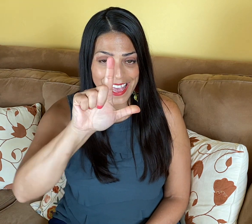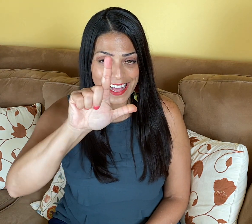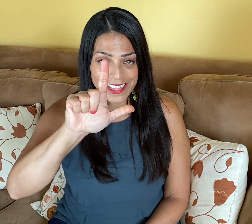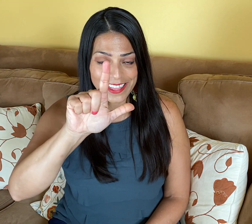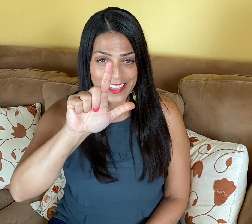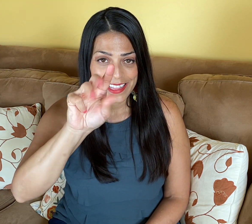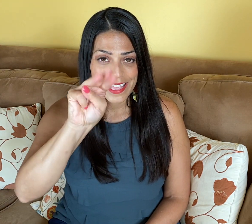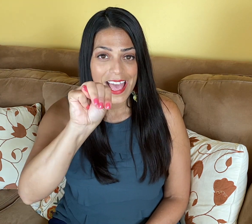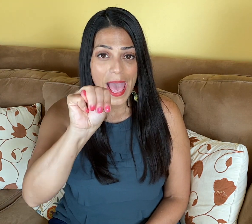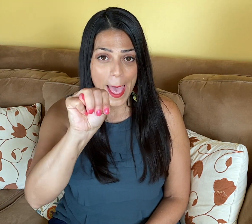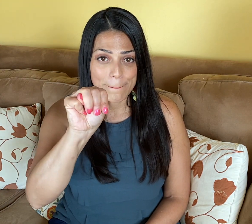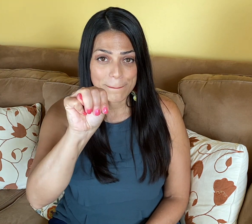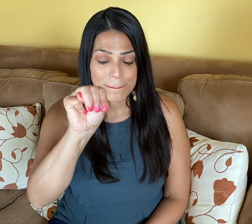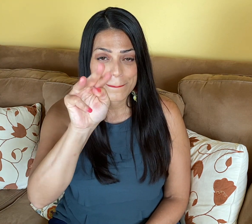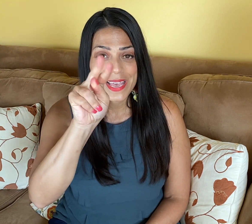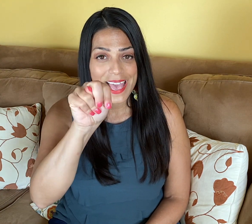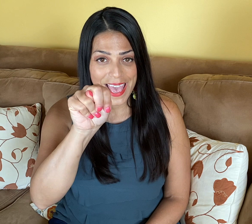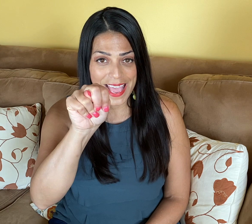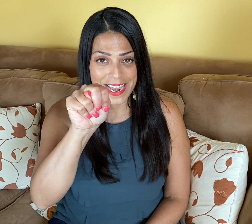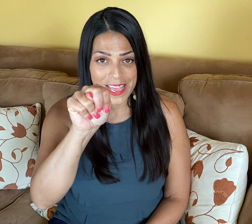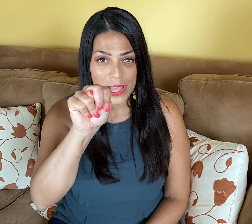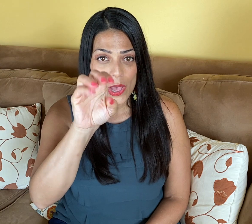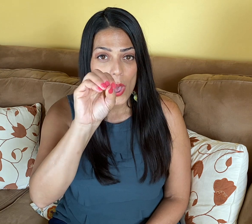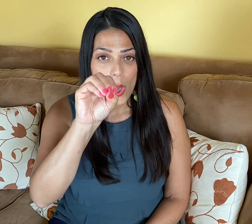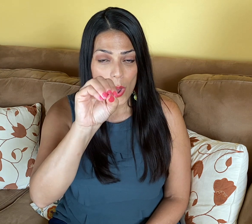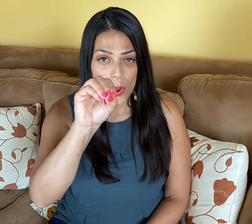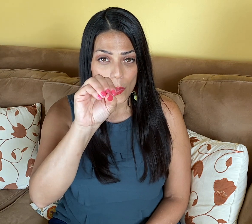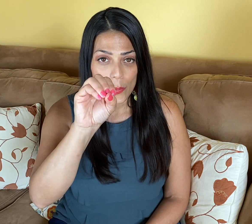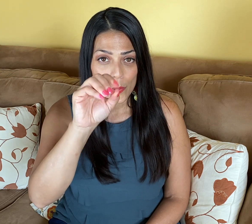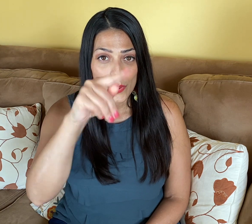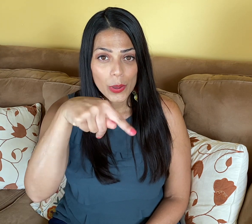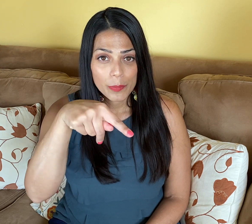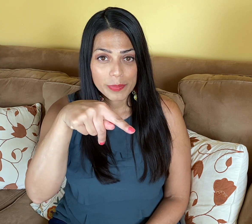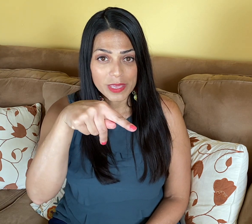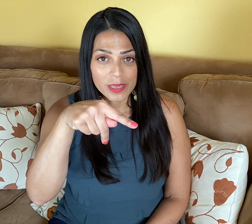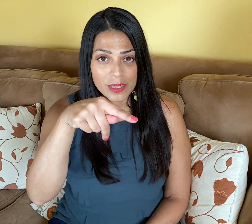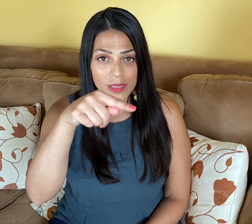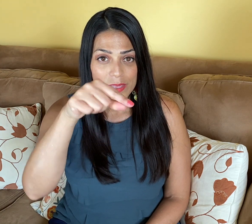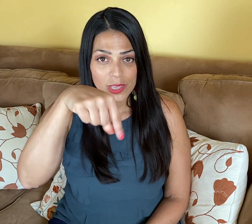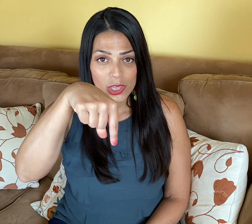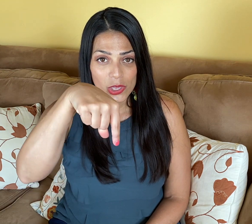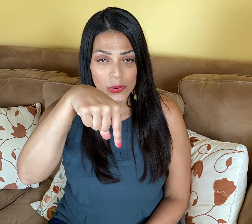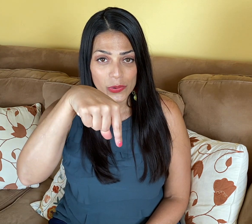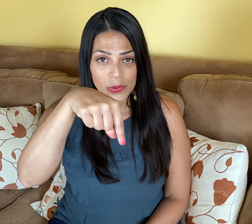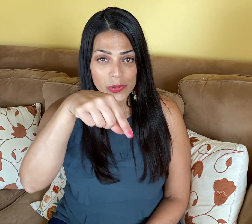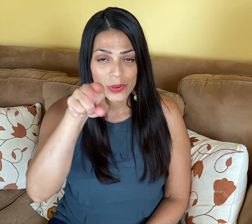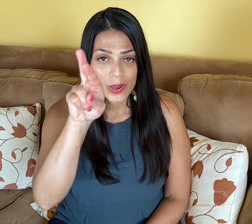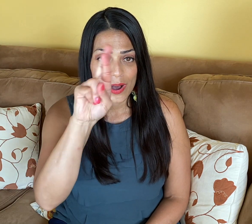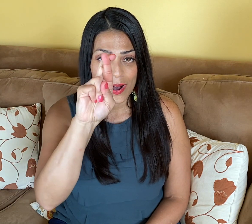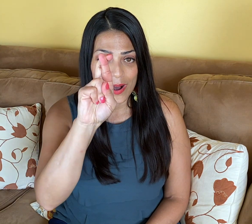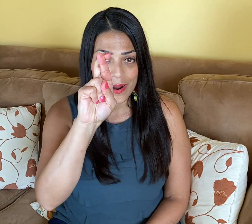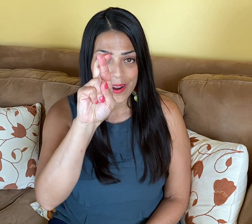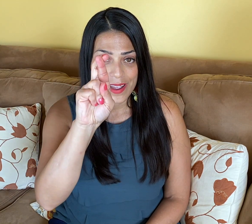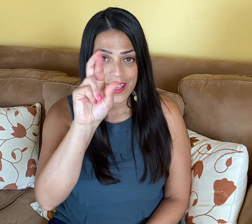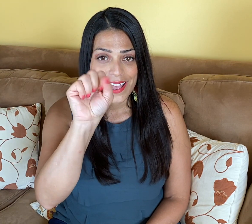L, M, N, O, P, Q, R,